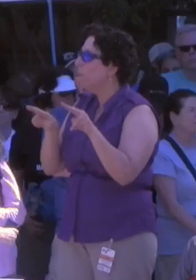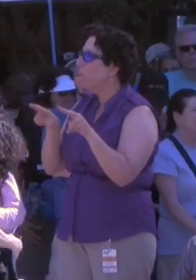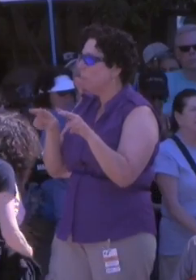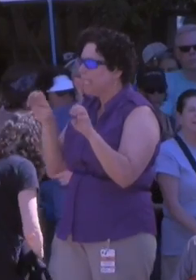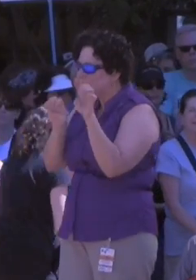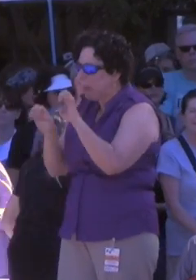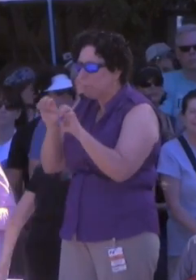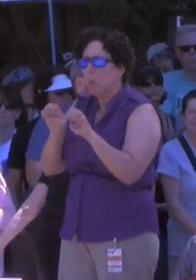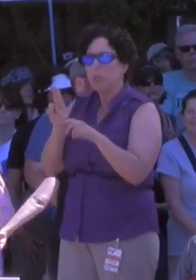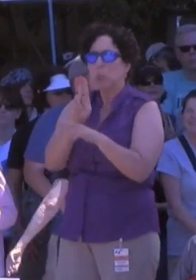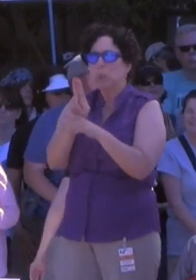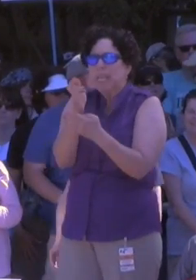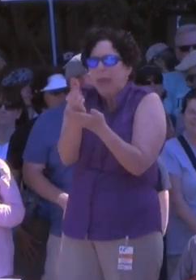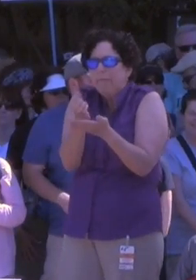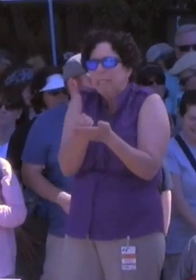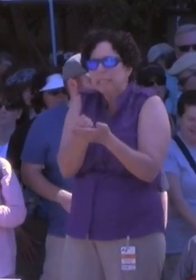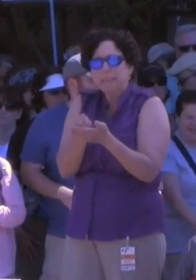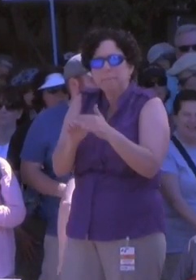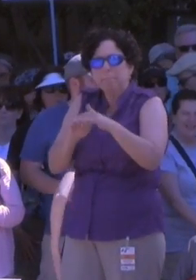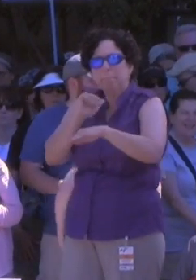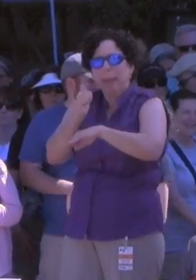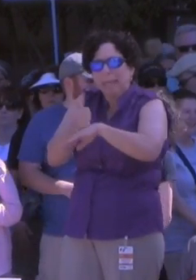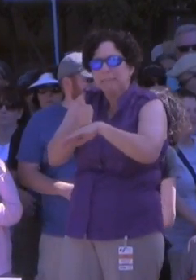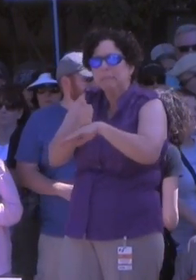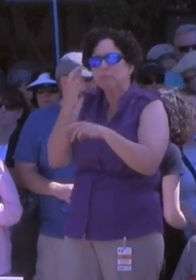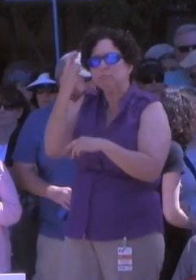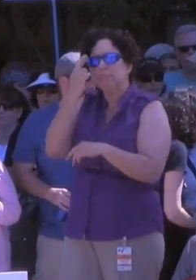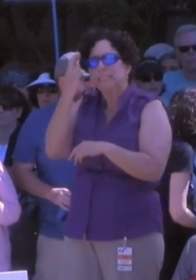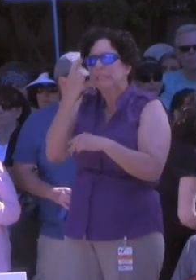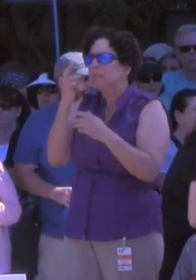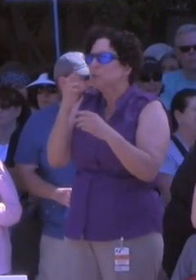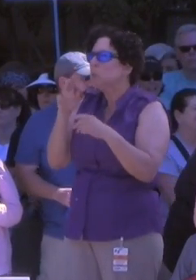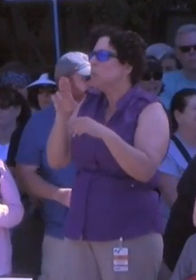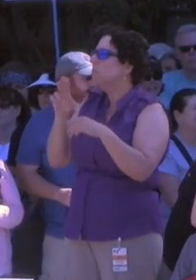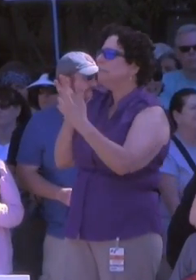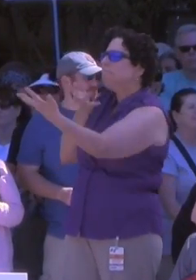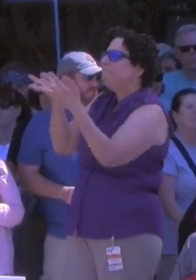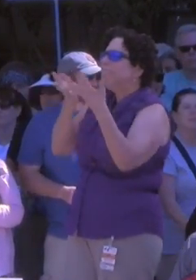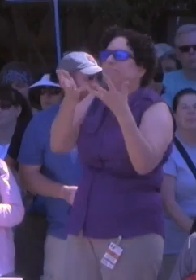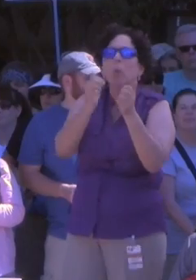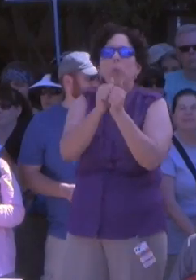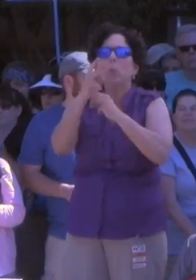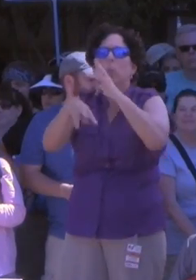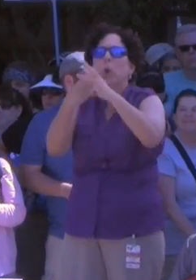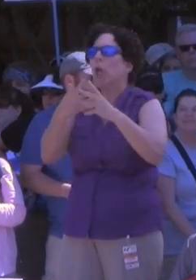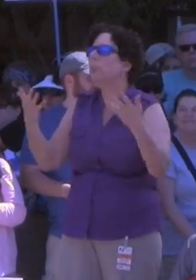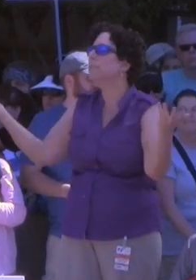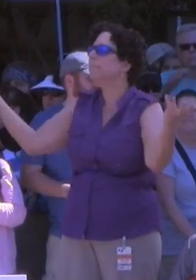use evidence-based reasoning to deal with the world around us.